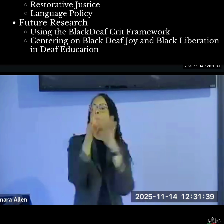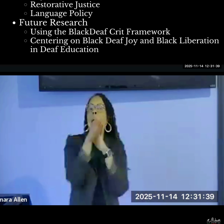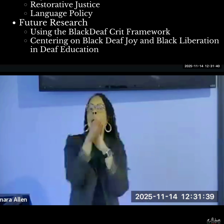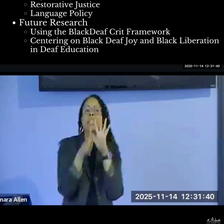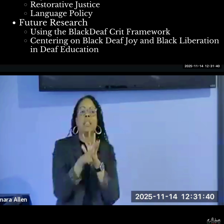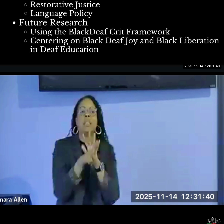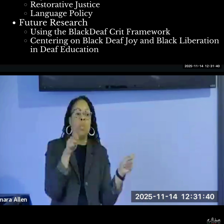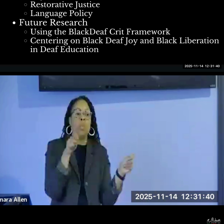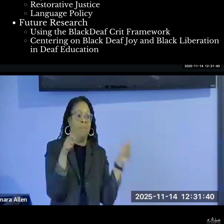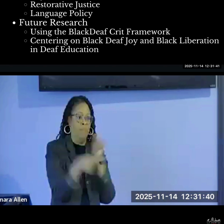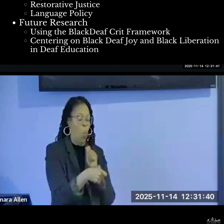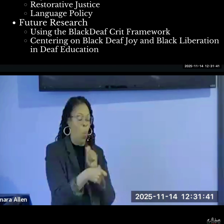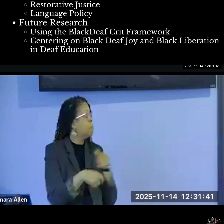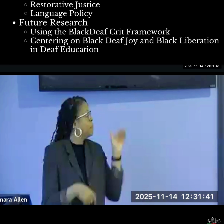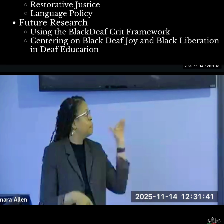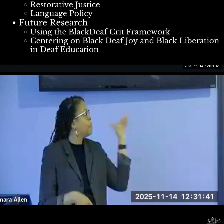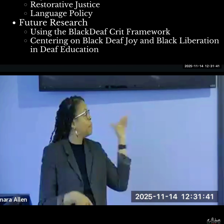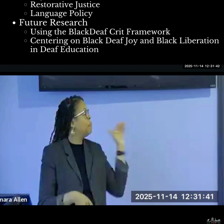experience.